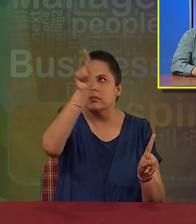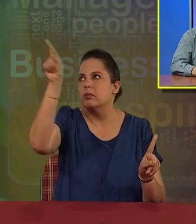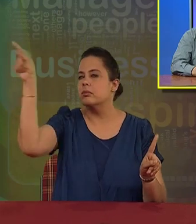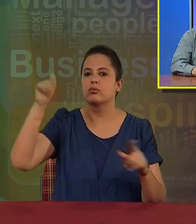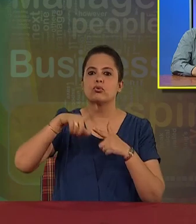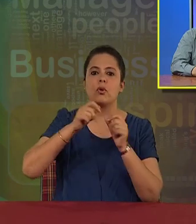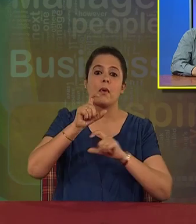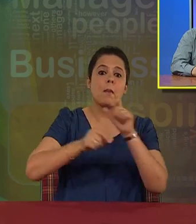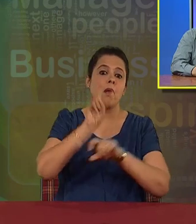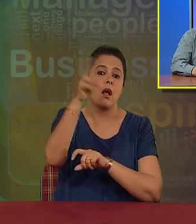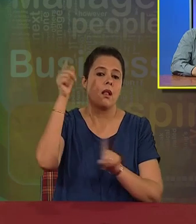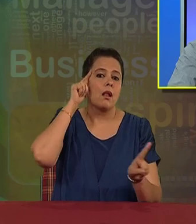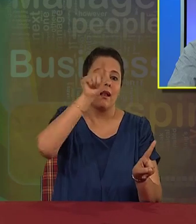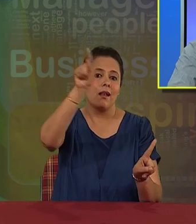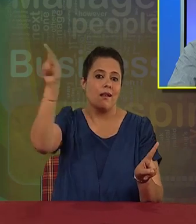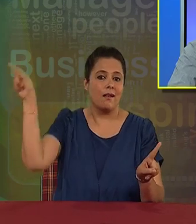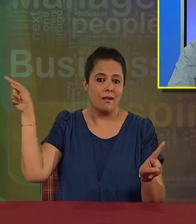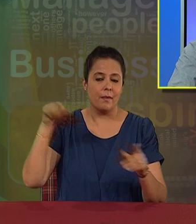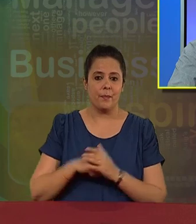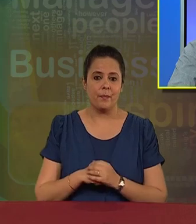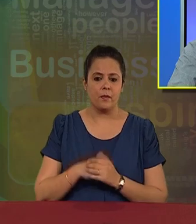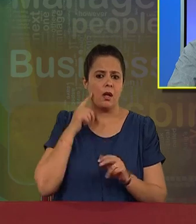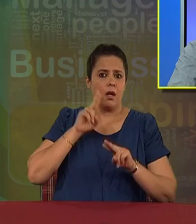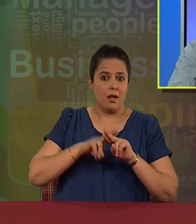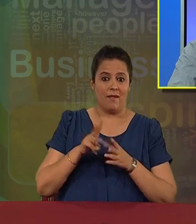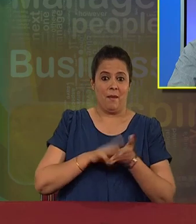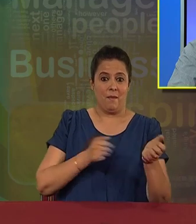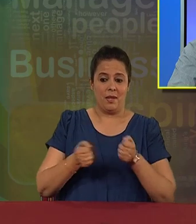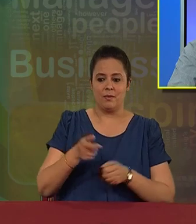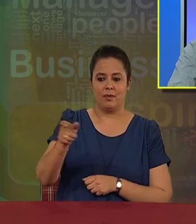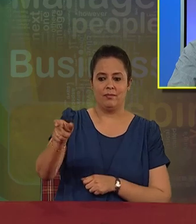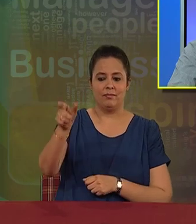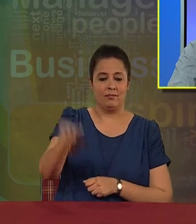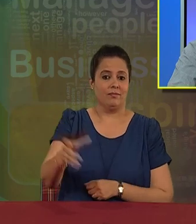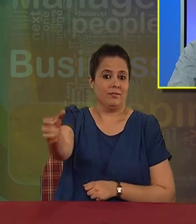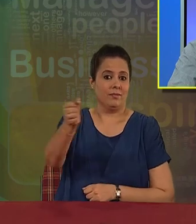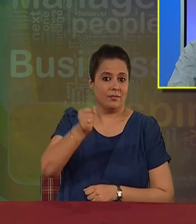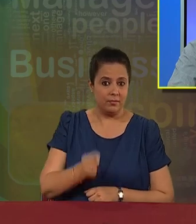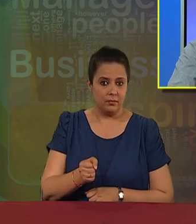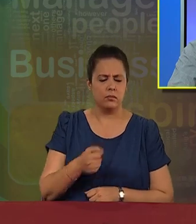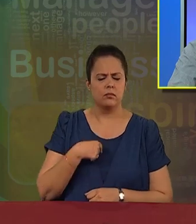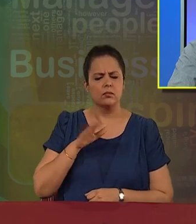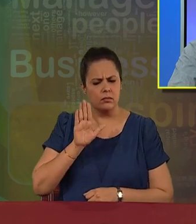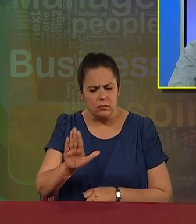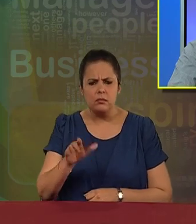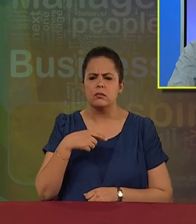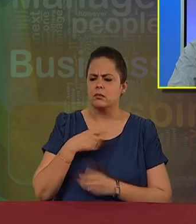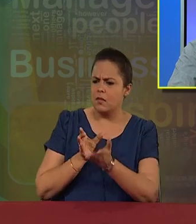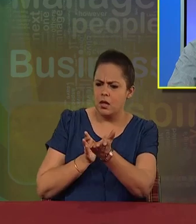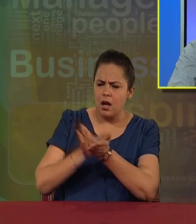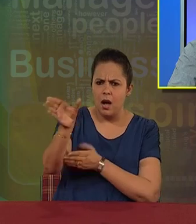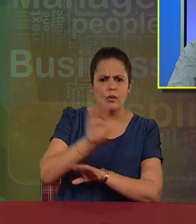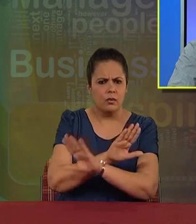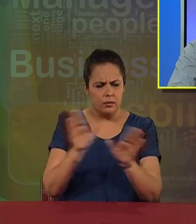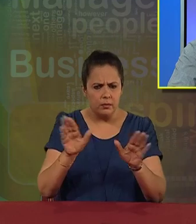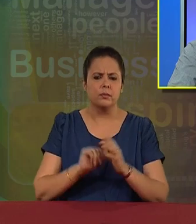getting jobs in other companies. If the management is giving the assurance to the employee that in no case he will be sent out